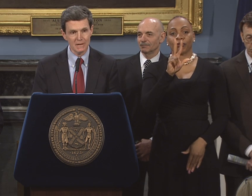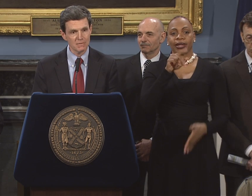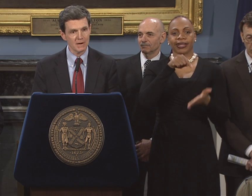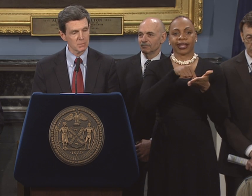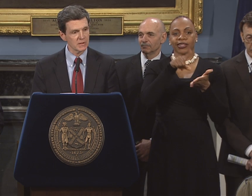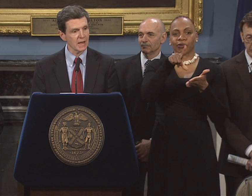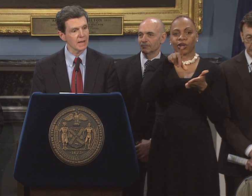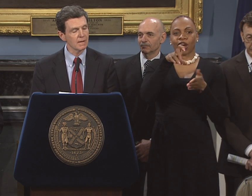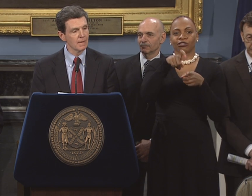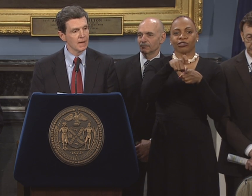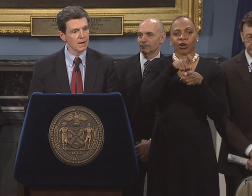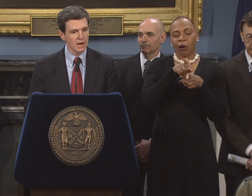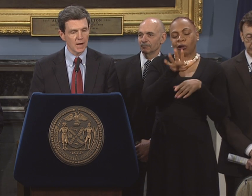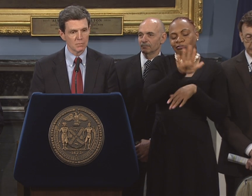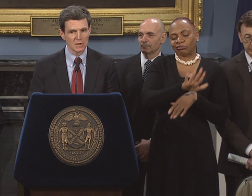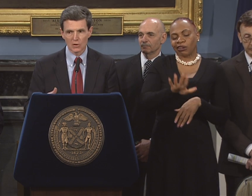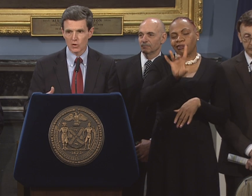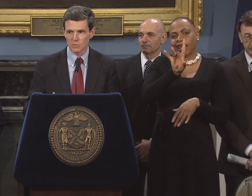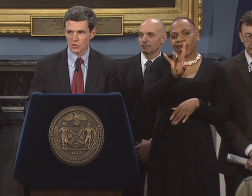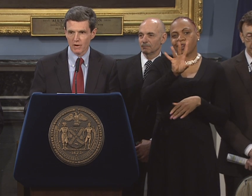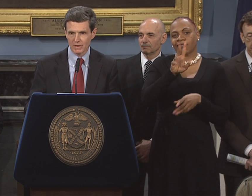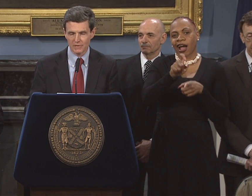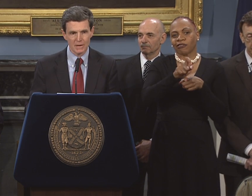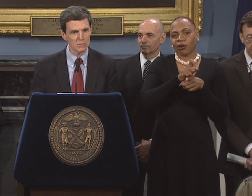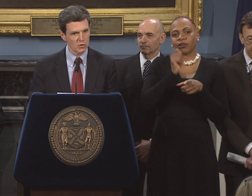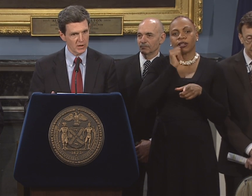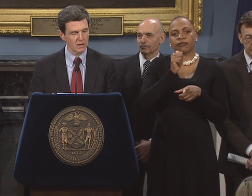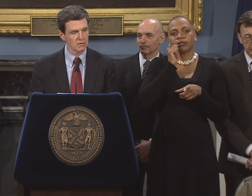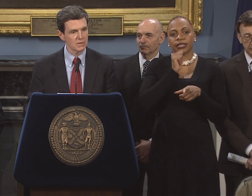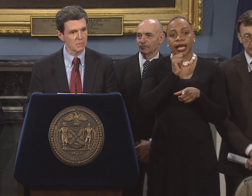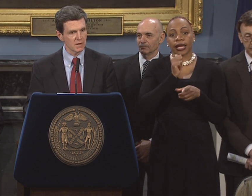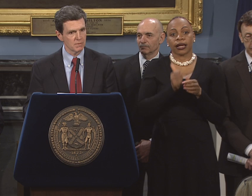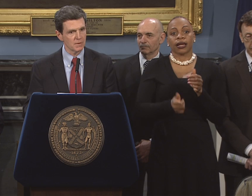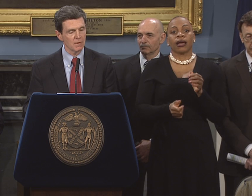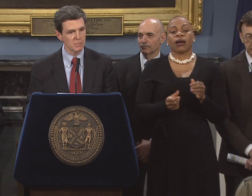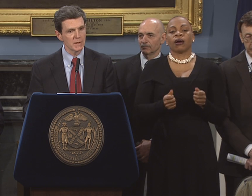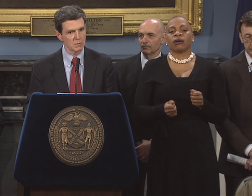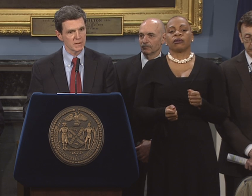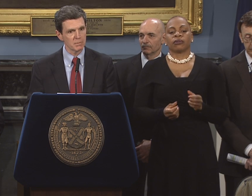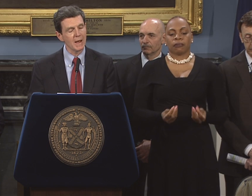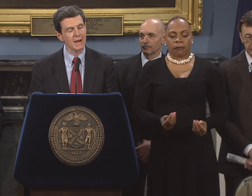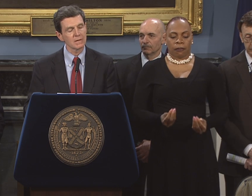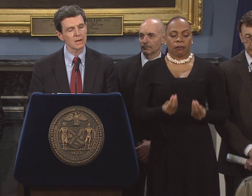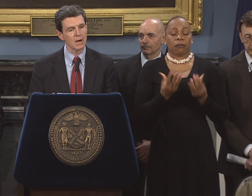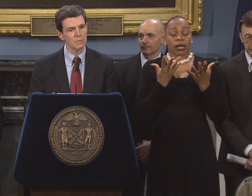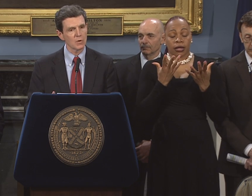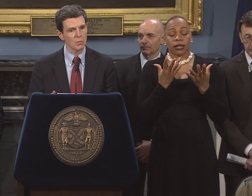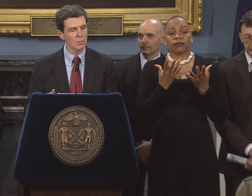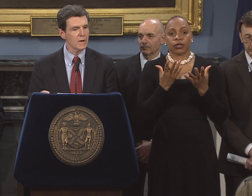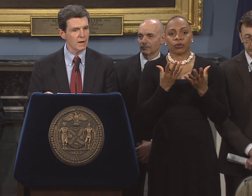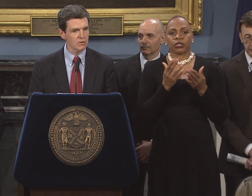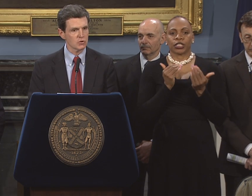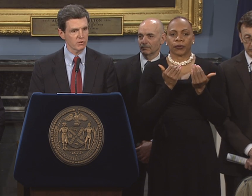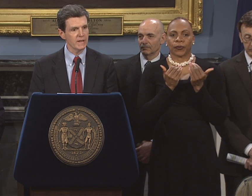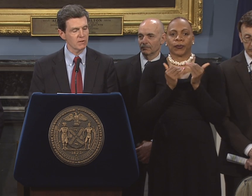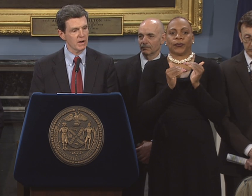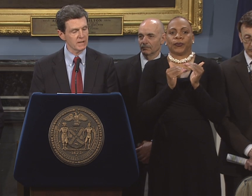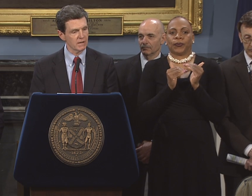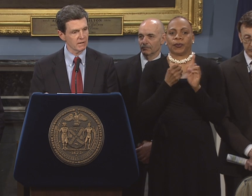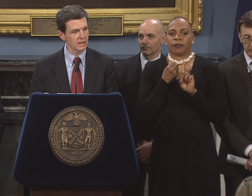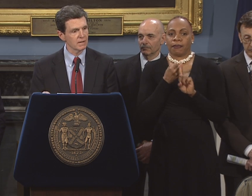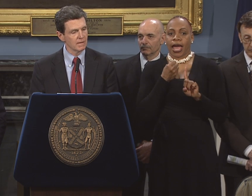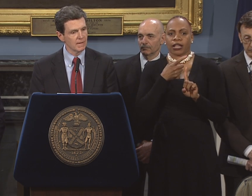about 85 per day. The large majority of them turn out to be of minimal impact. So we have a